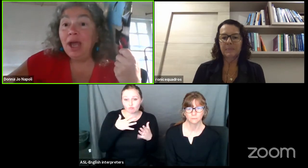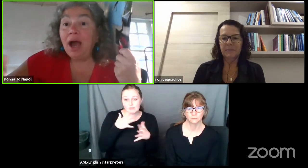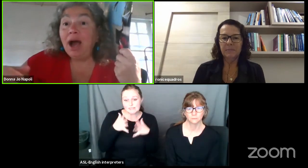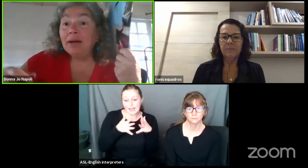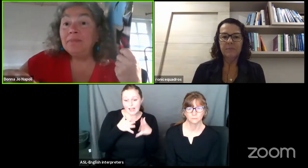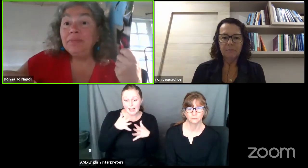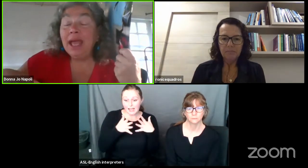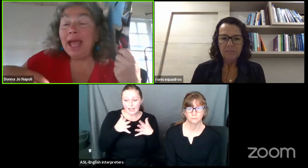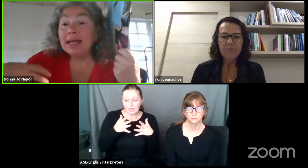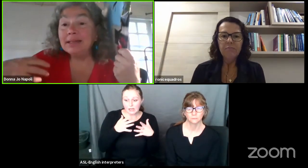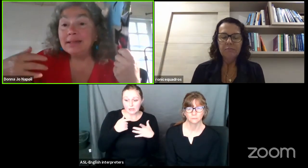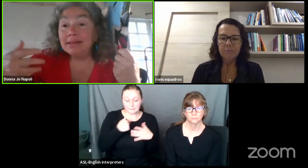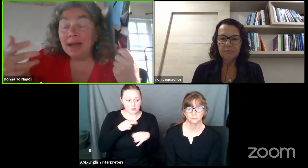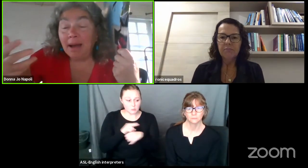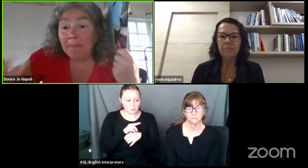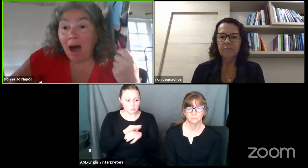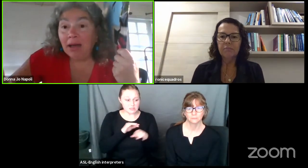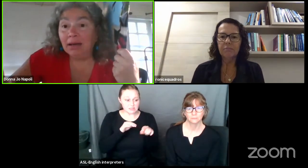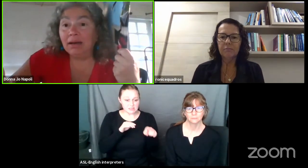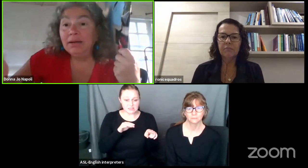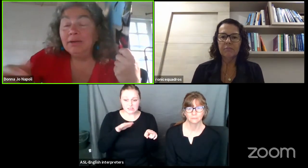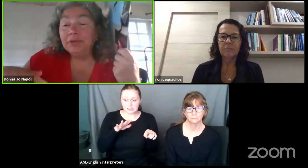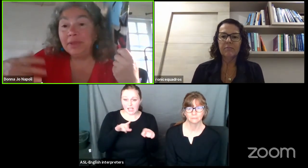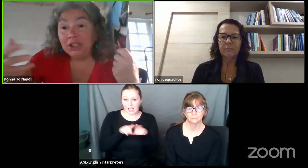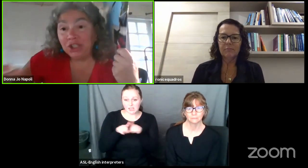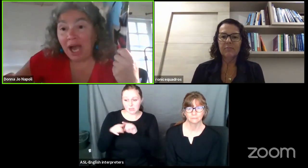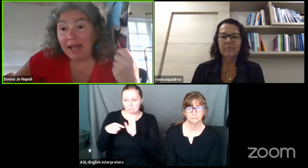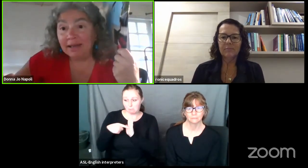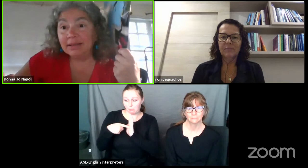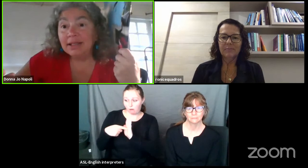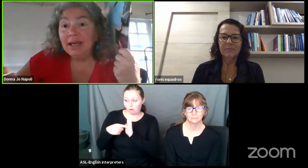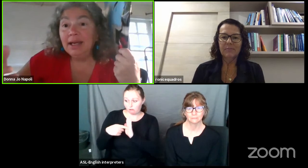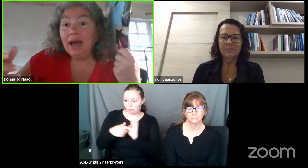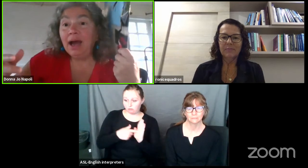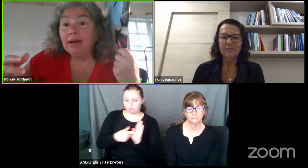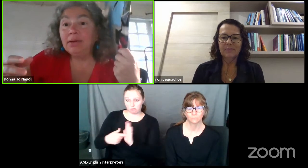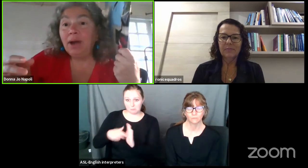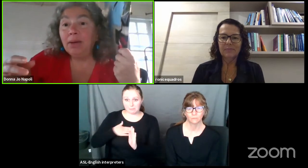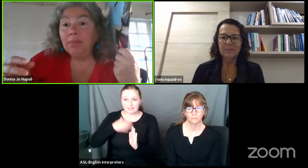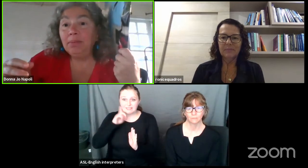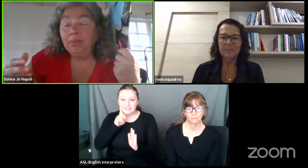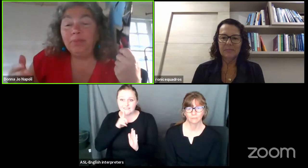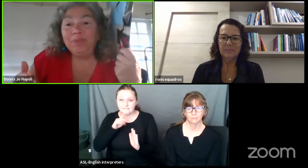language, as a model for the child?